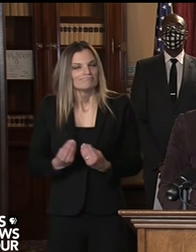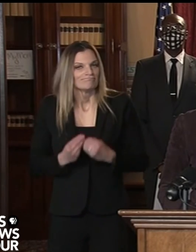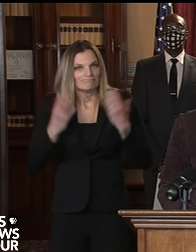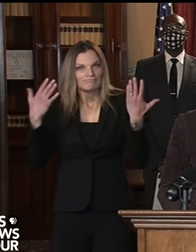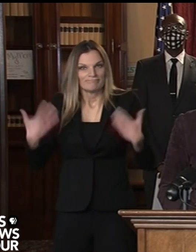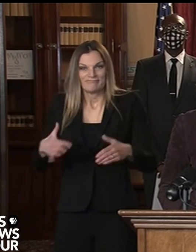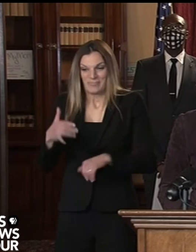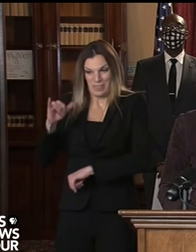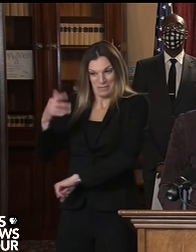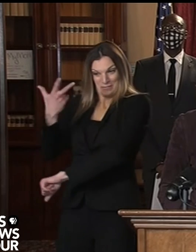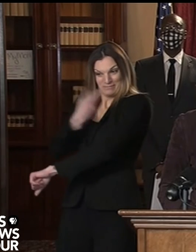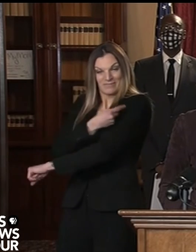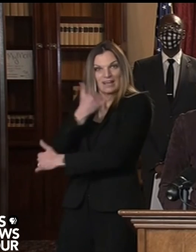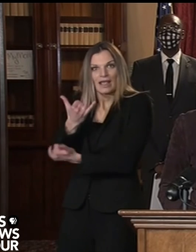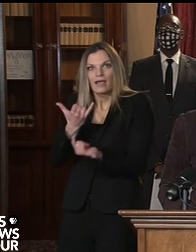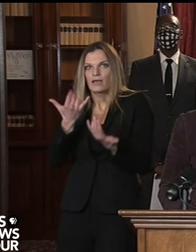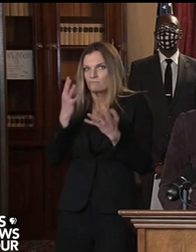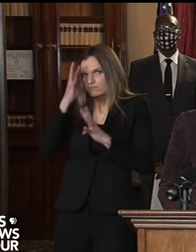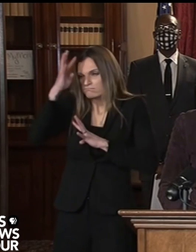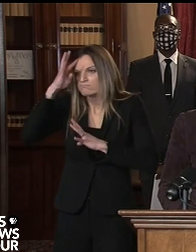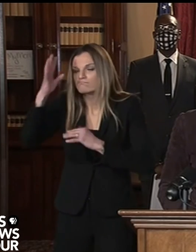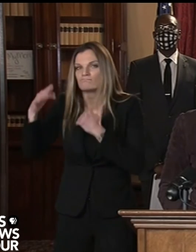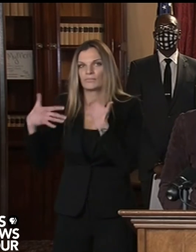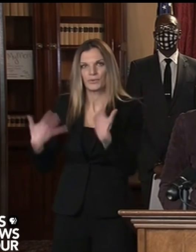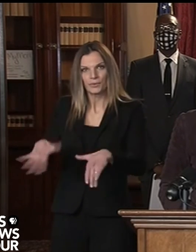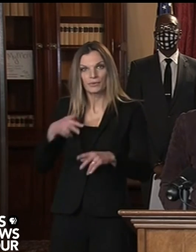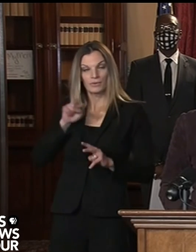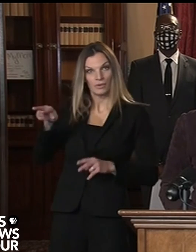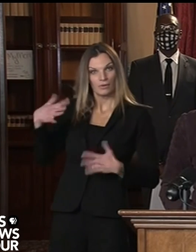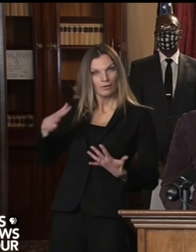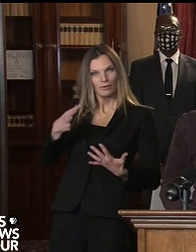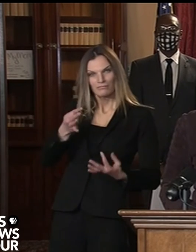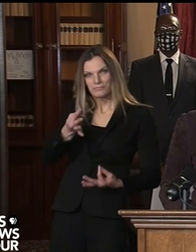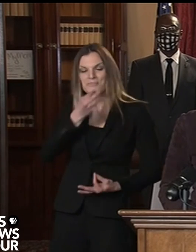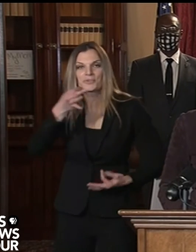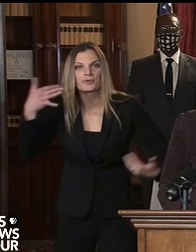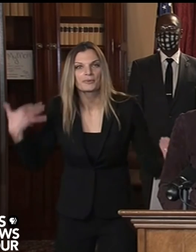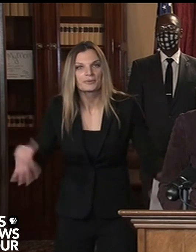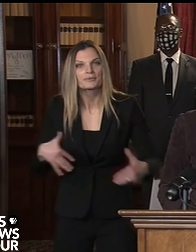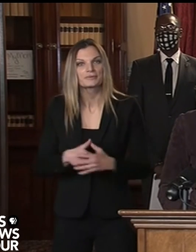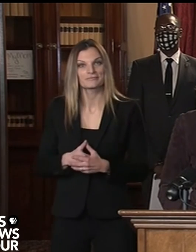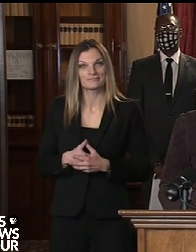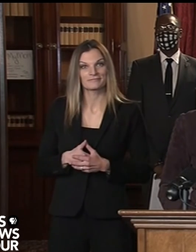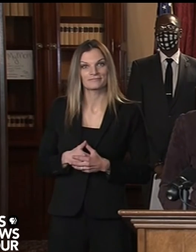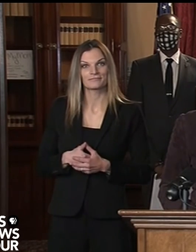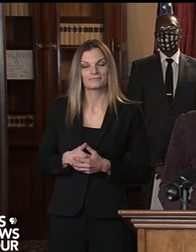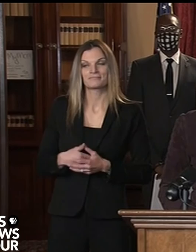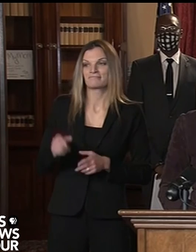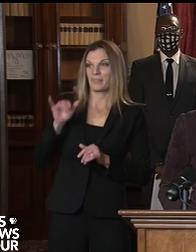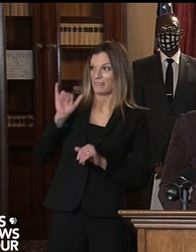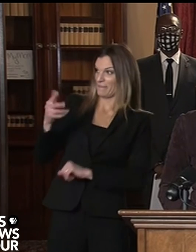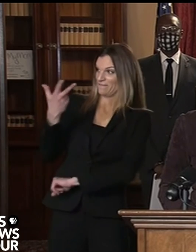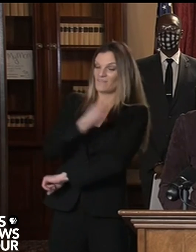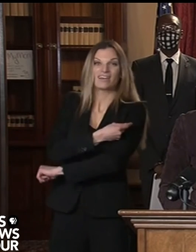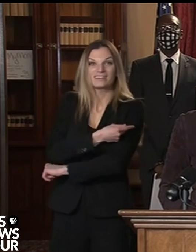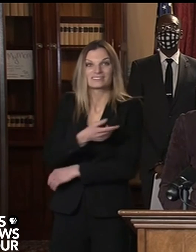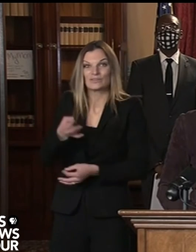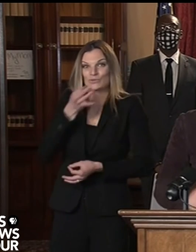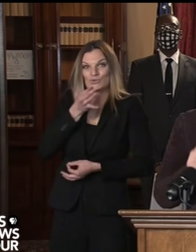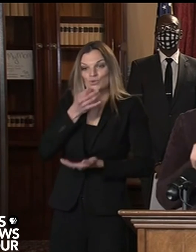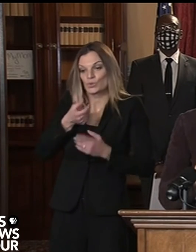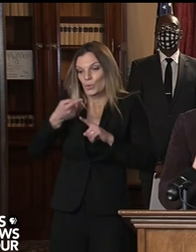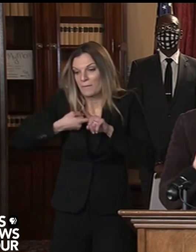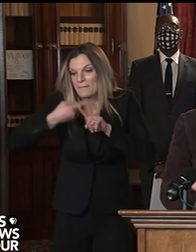happened around vaccines. It's amazing. And it's a reality that we will all benefit from in the coming